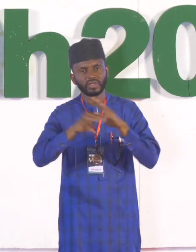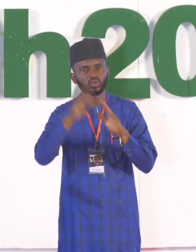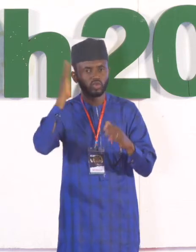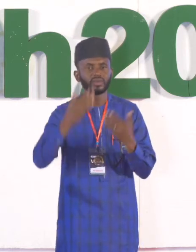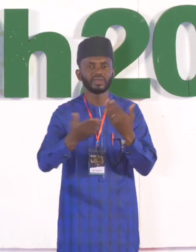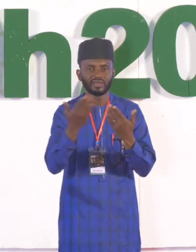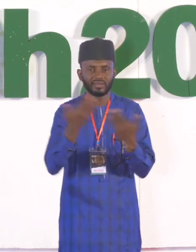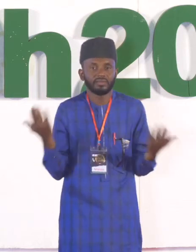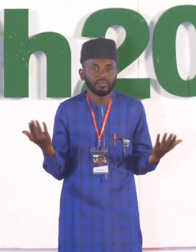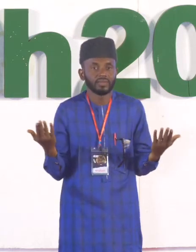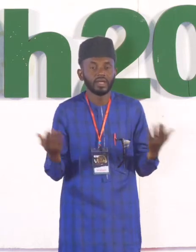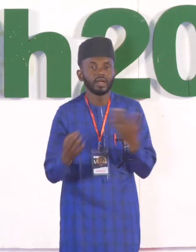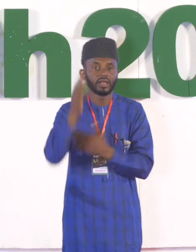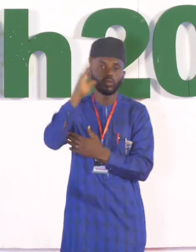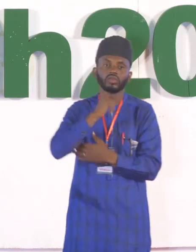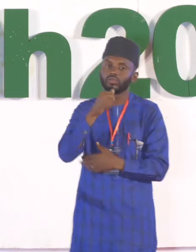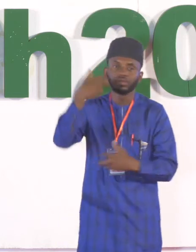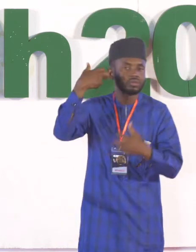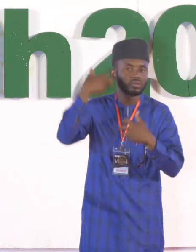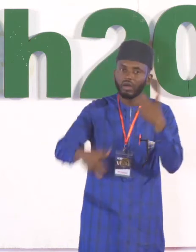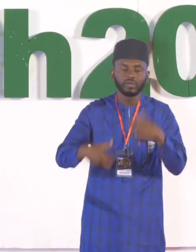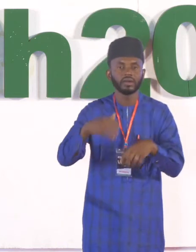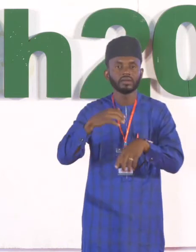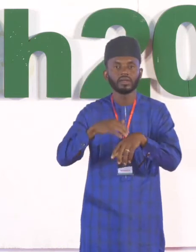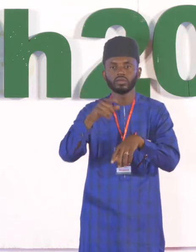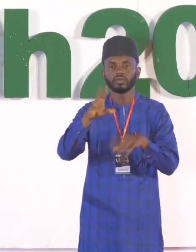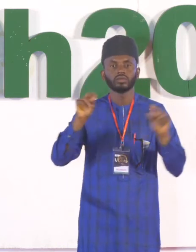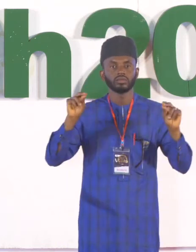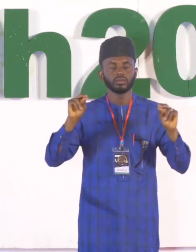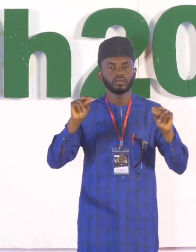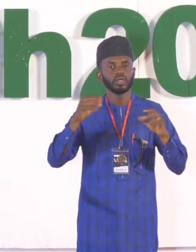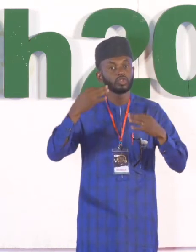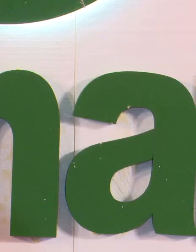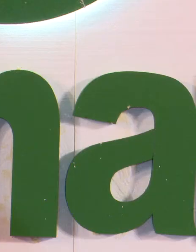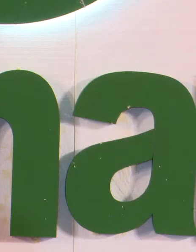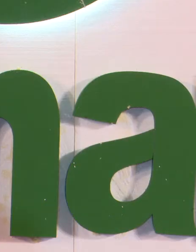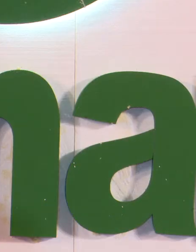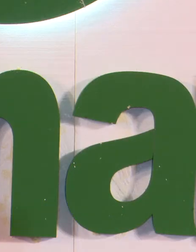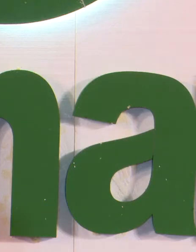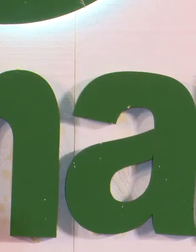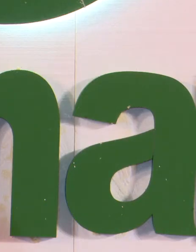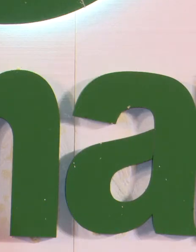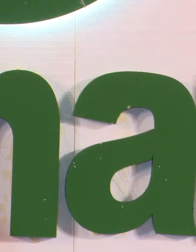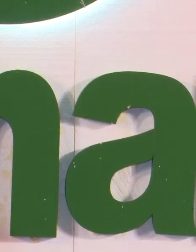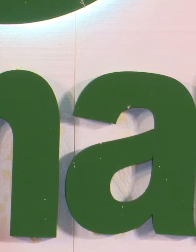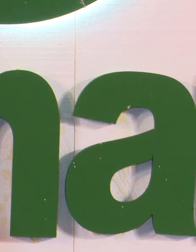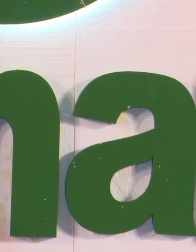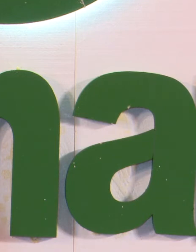not give him thorough judgment. The judgment will be lightened. May Allah put us